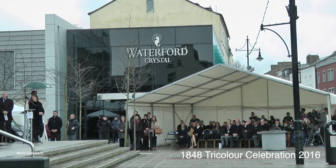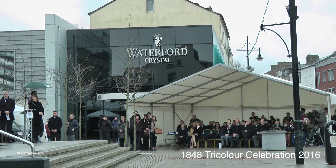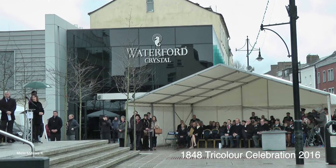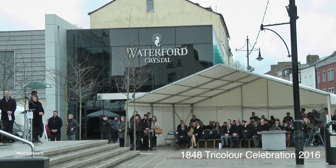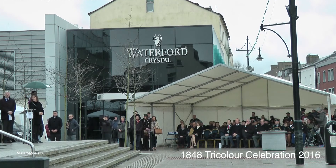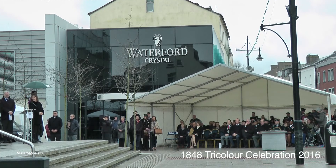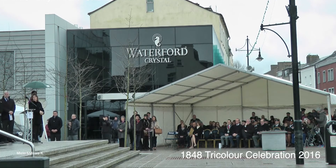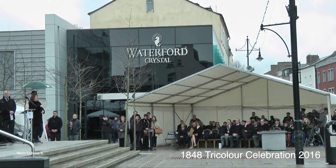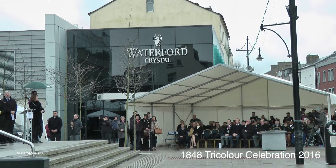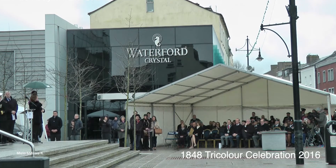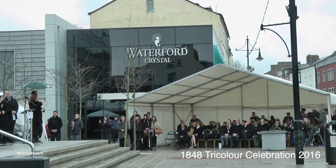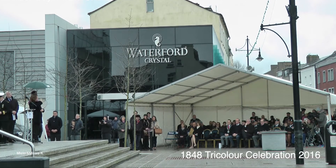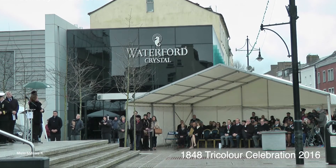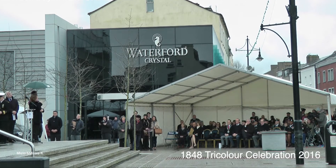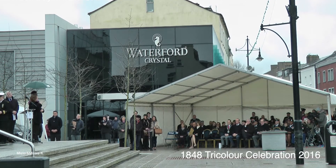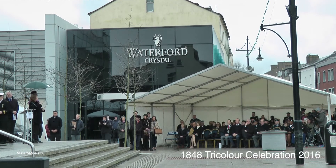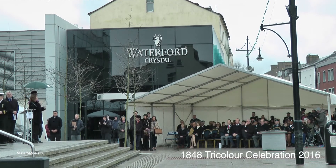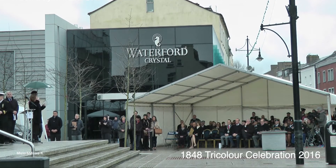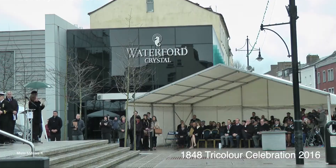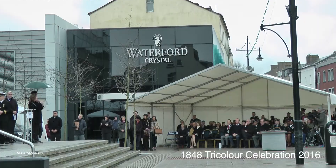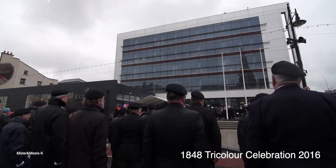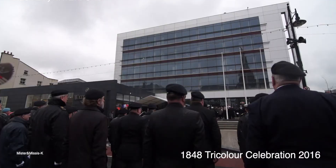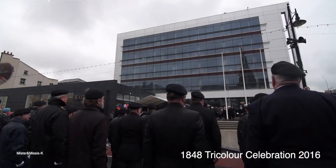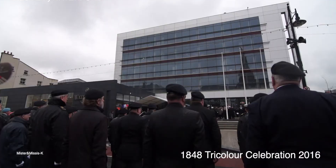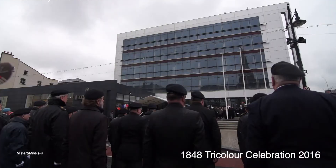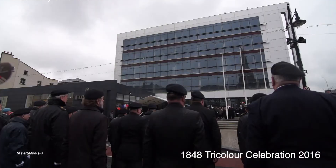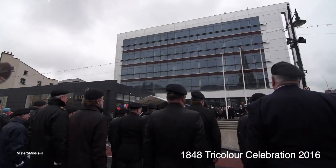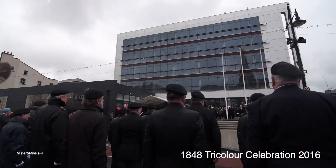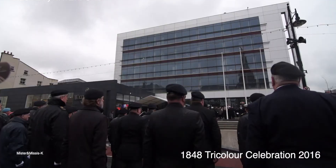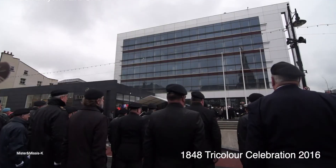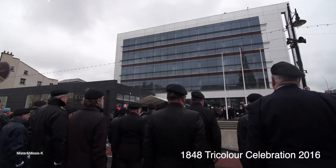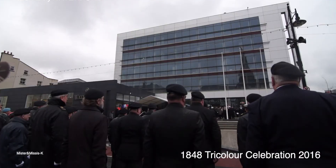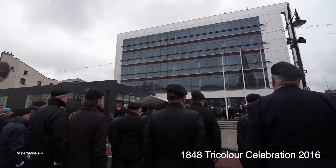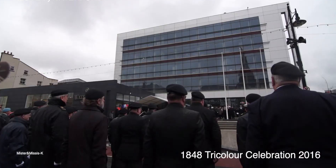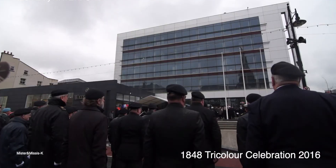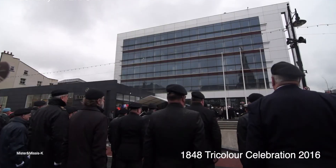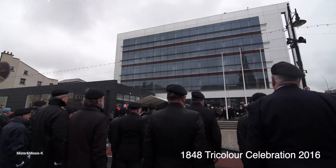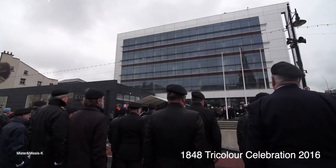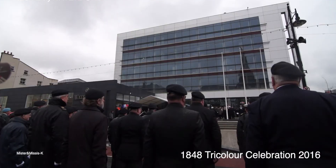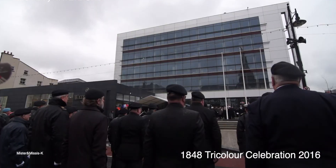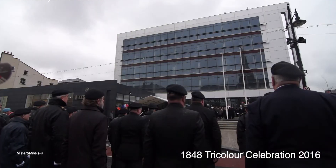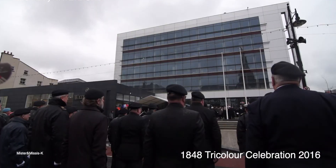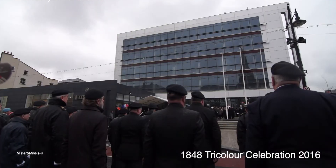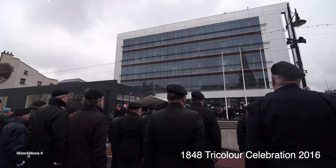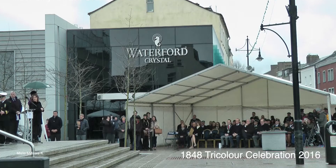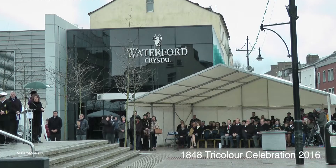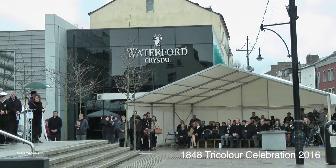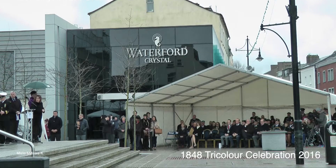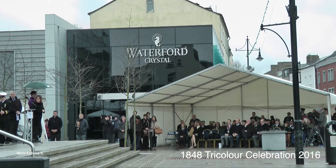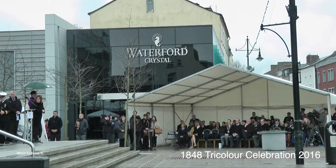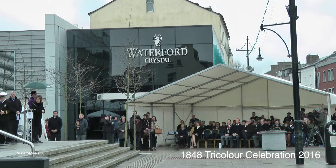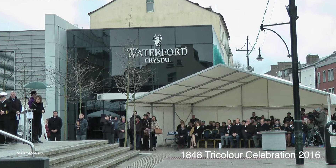From France, this tricolour has been proudly borne. I present it to my native land and trust that beneath its folds,